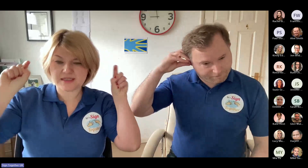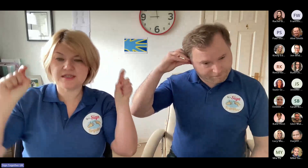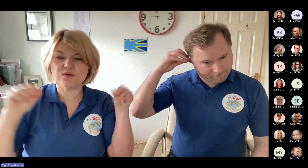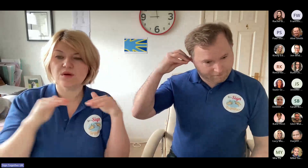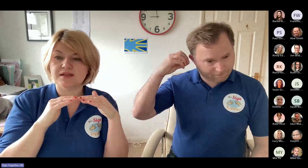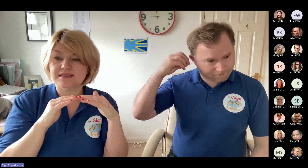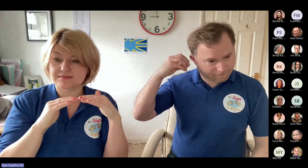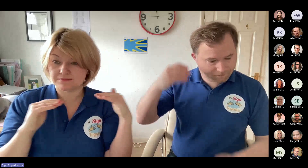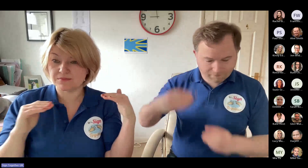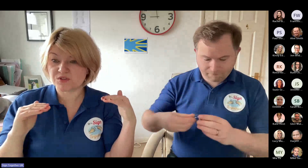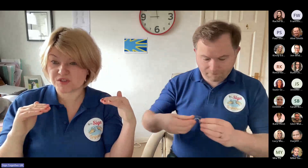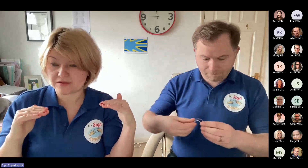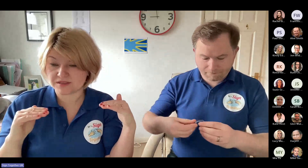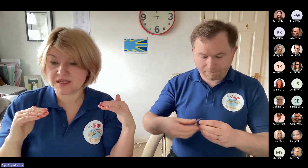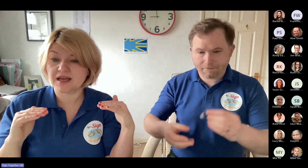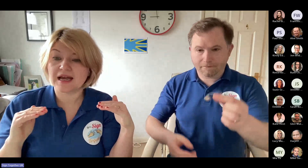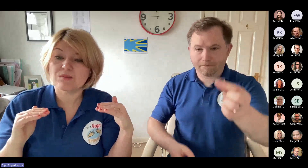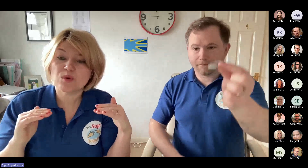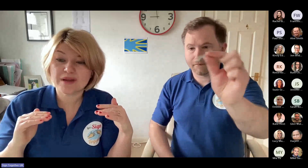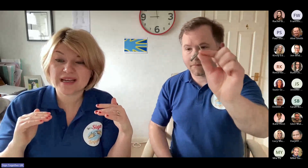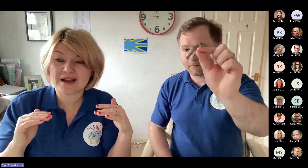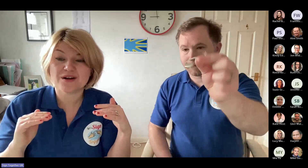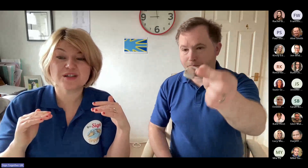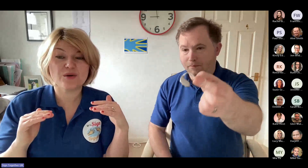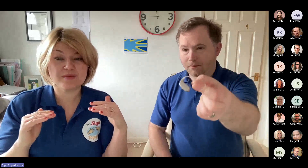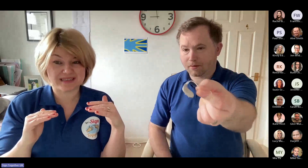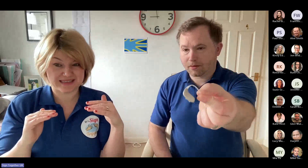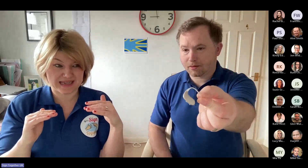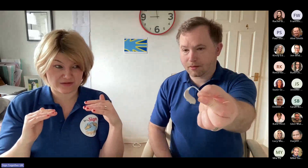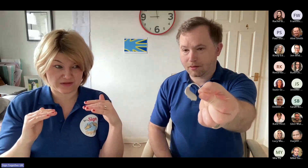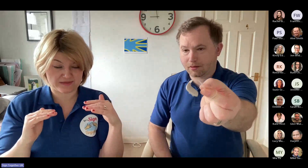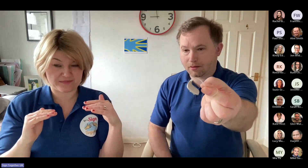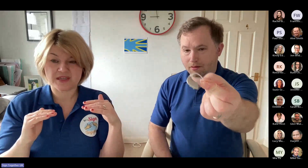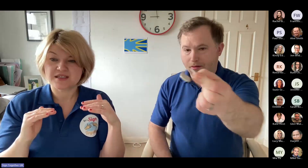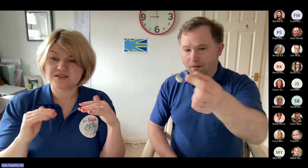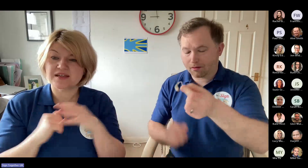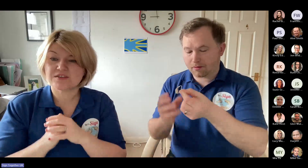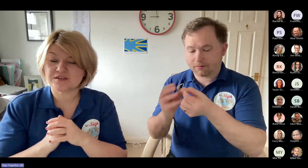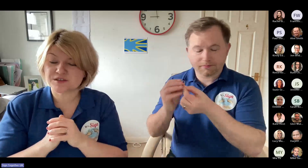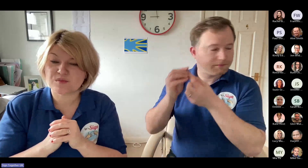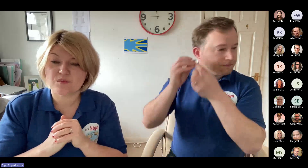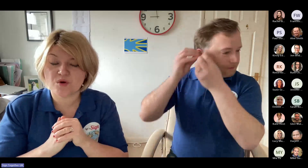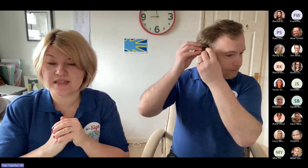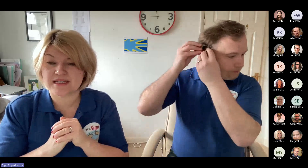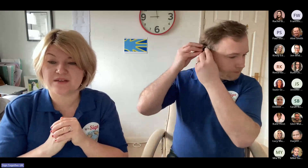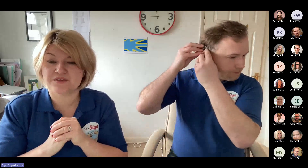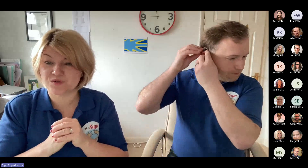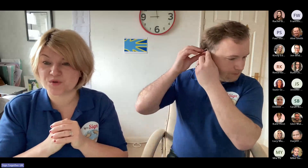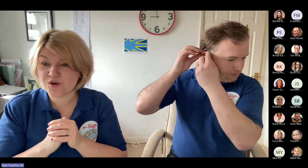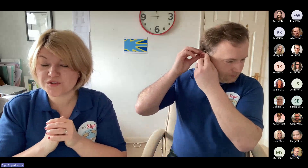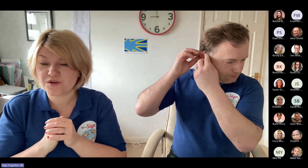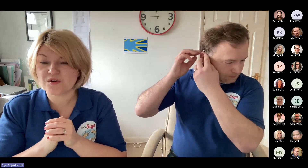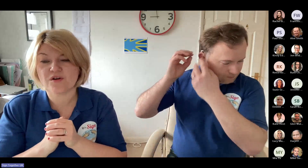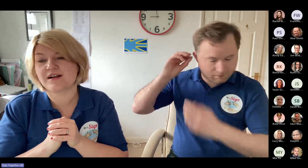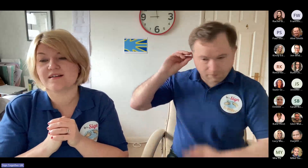aids equalize most sounds and will pick out a dominant sound. So if there is someone walking down the school corridor